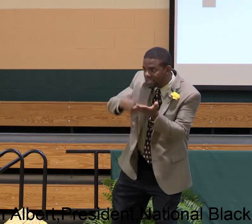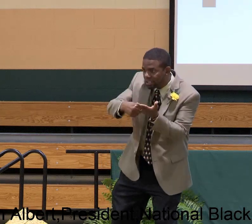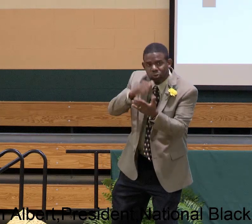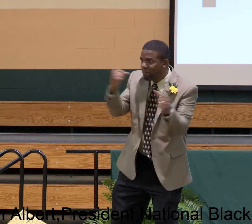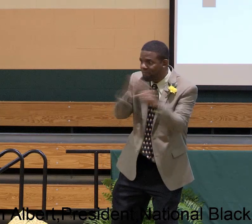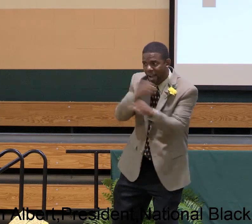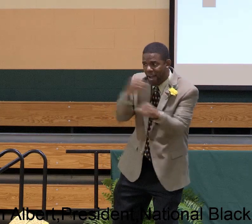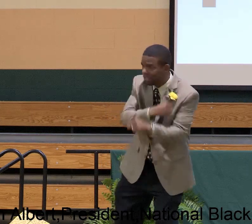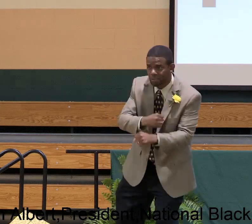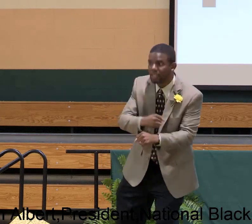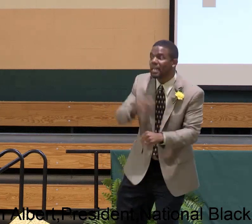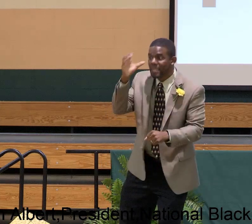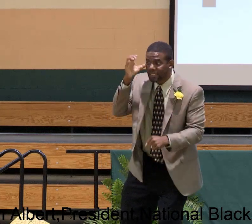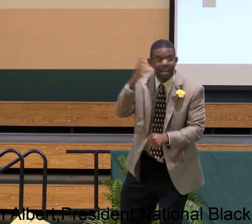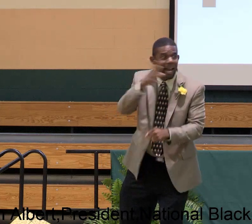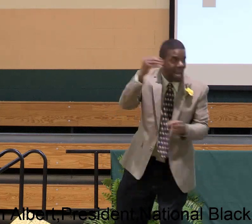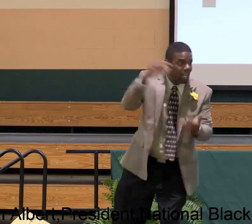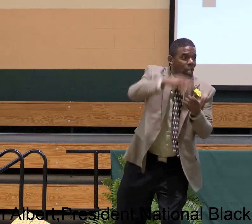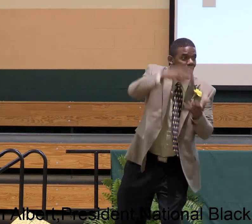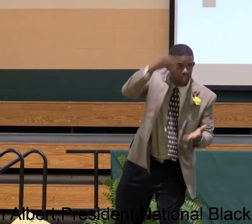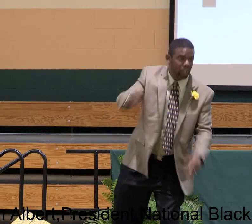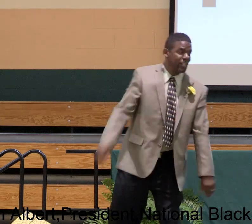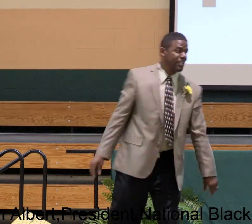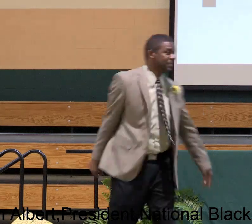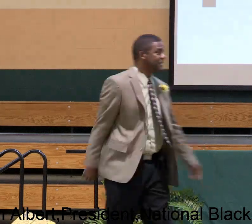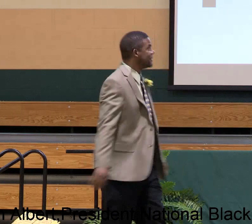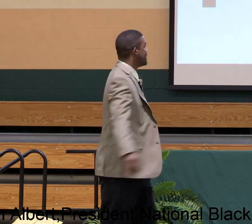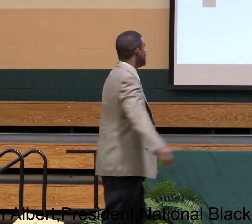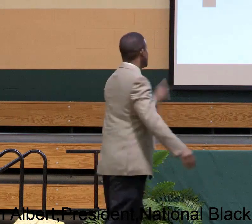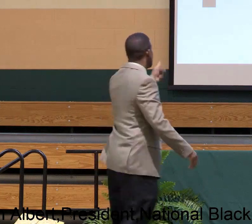you. They have things to say. Don't fight with them. Listen and learn.